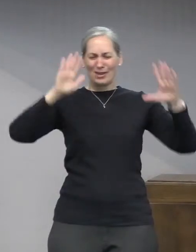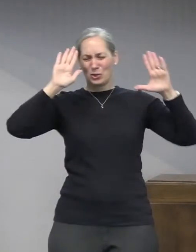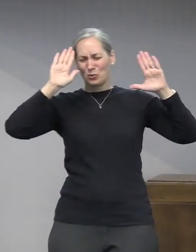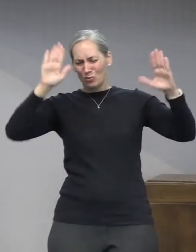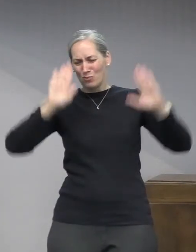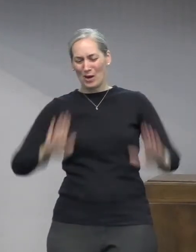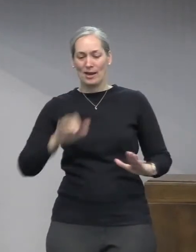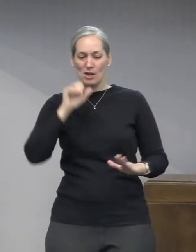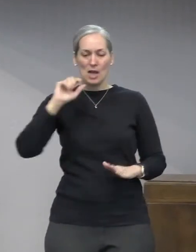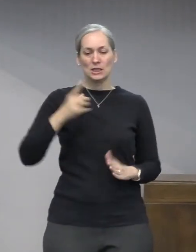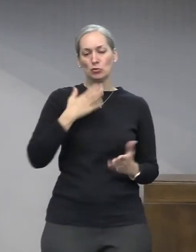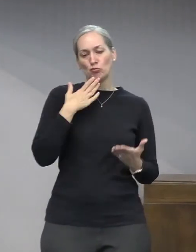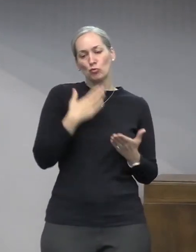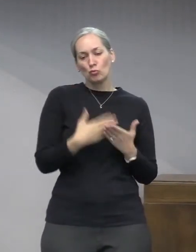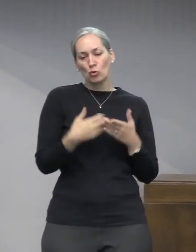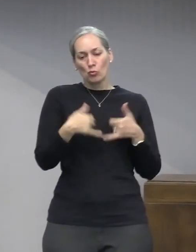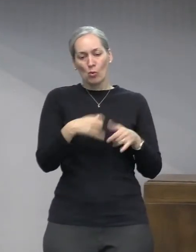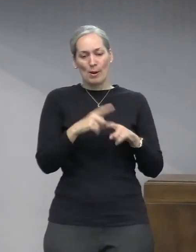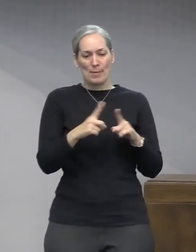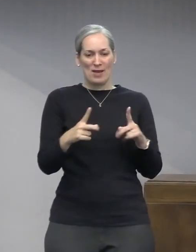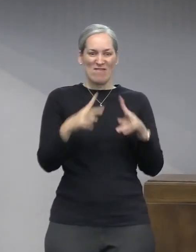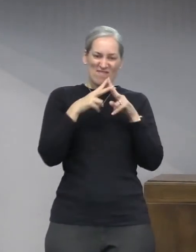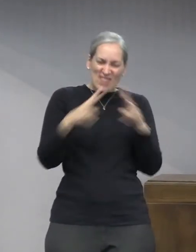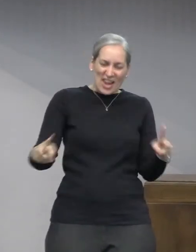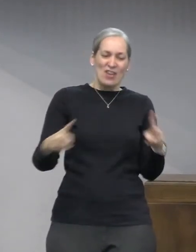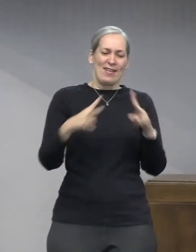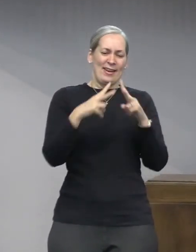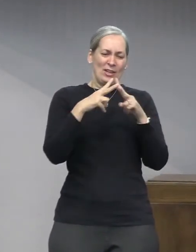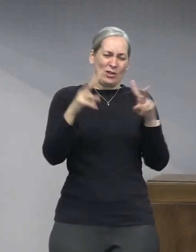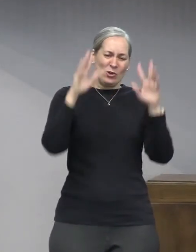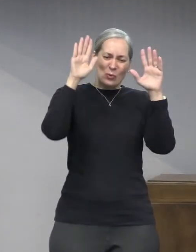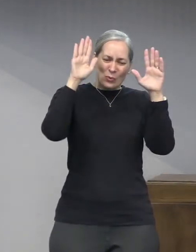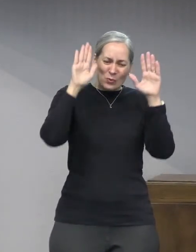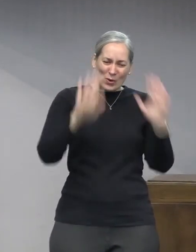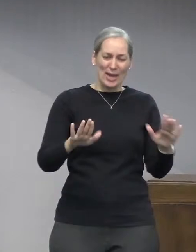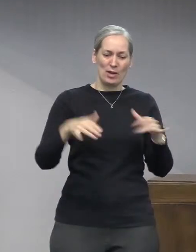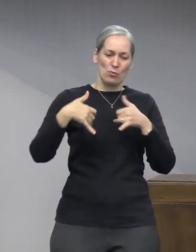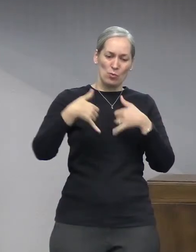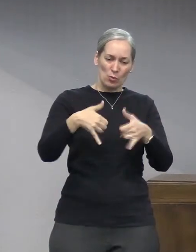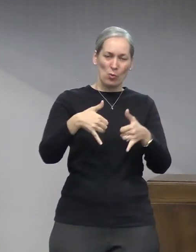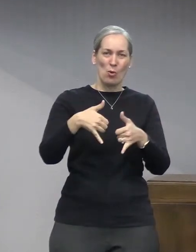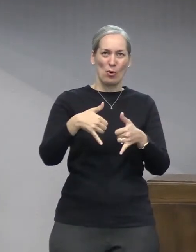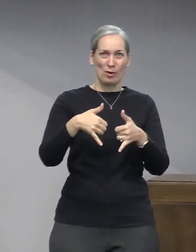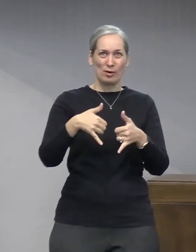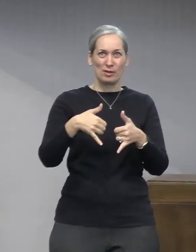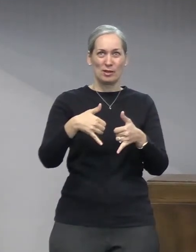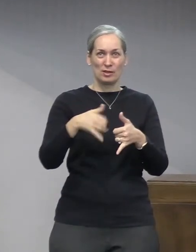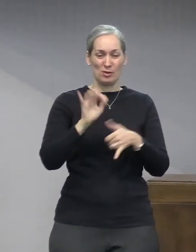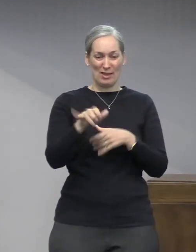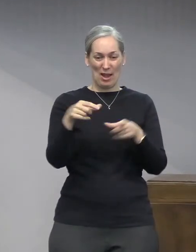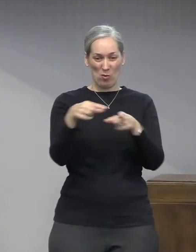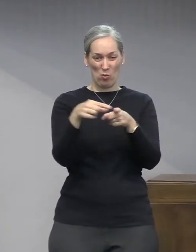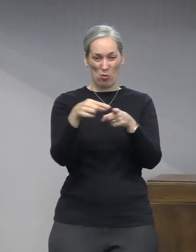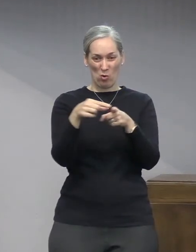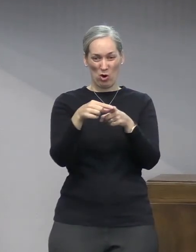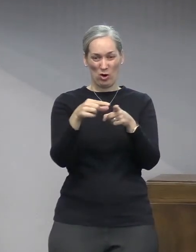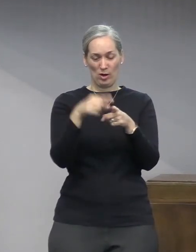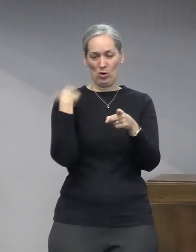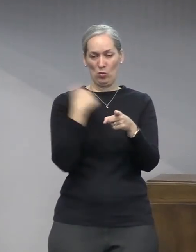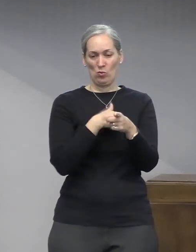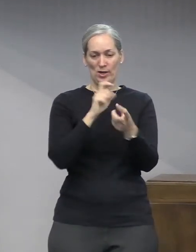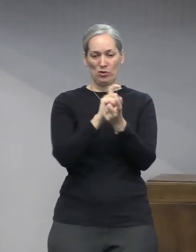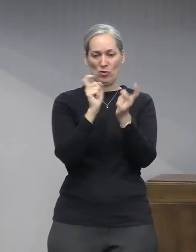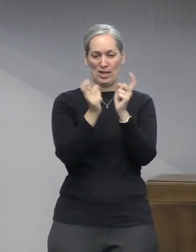just going to get a good reward. It's going to be a very great reward. So that's the word that we